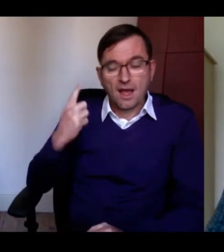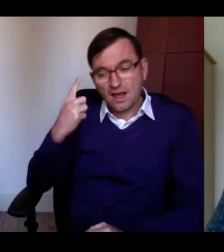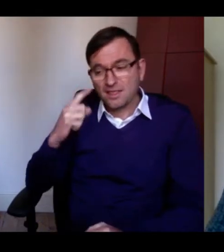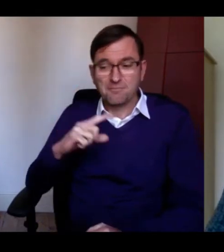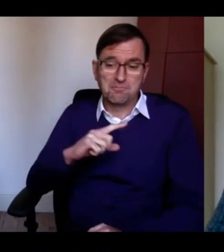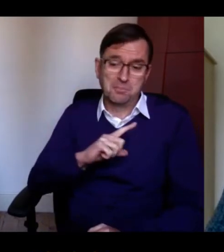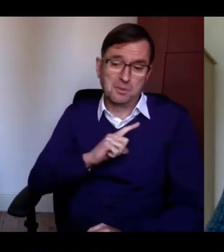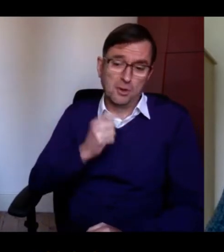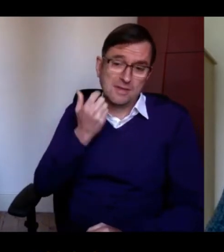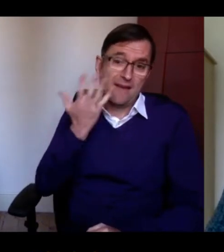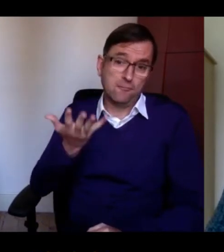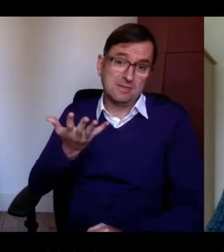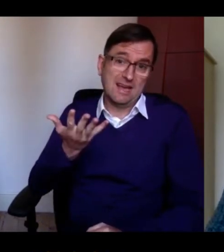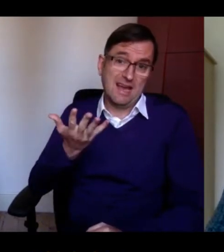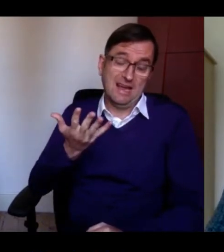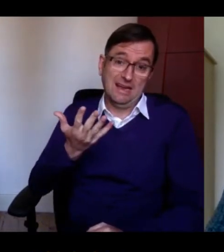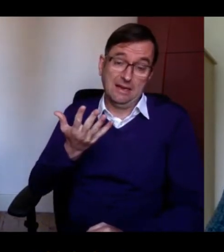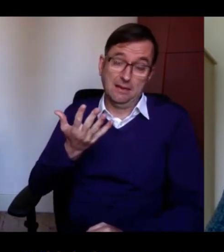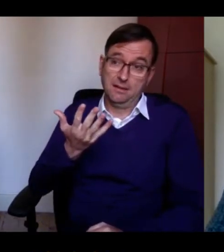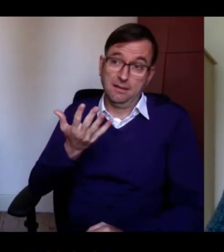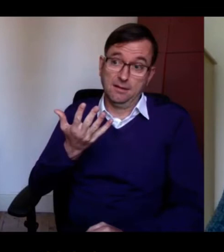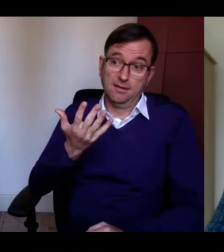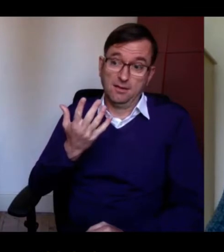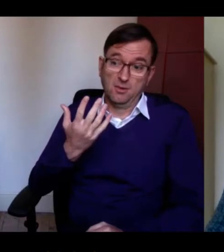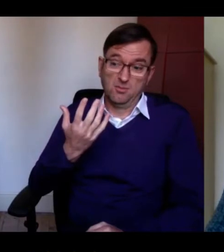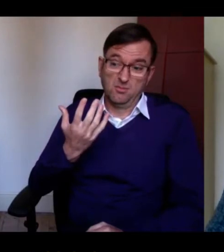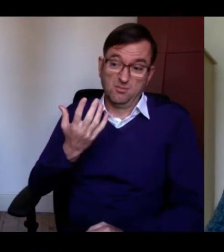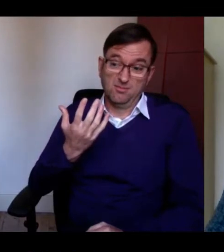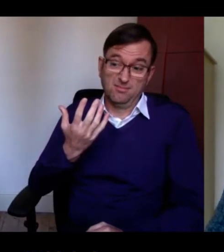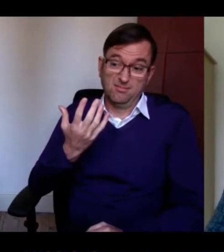Well, I think because every day